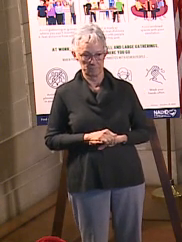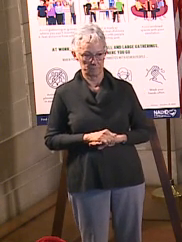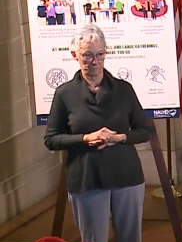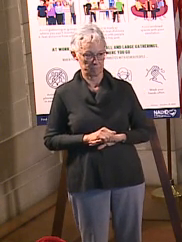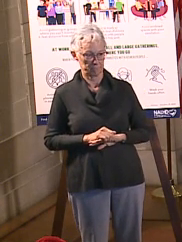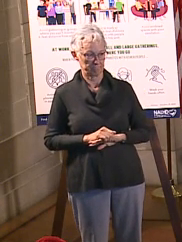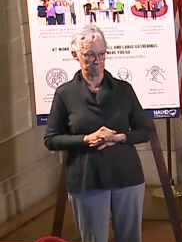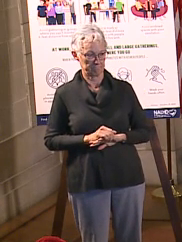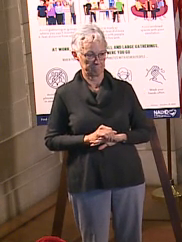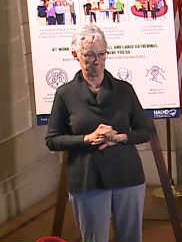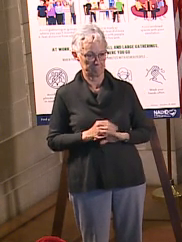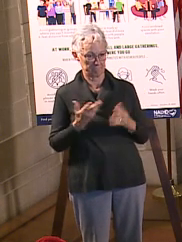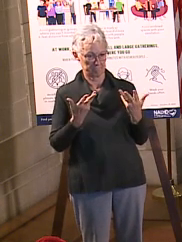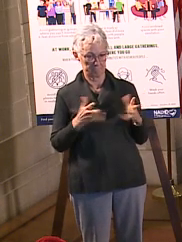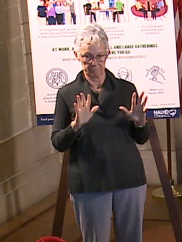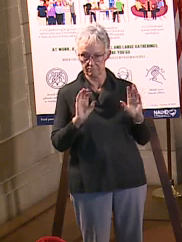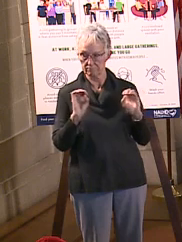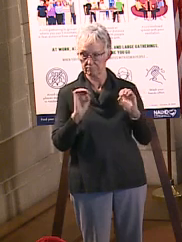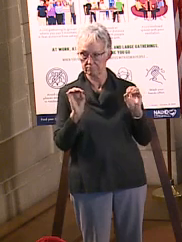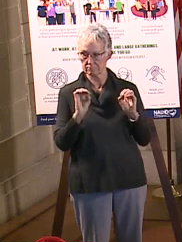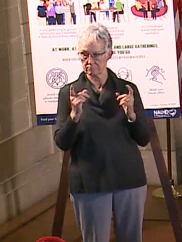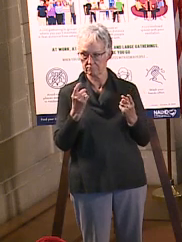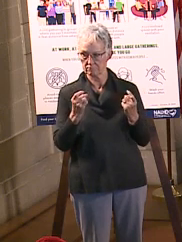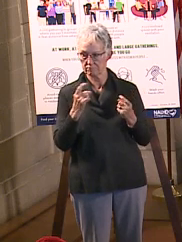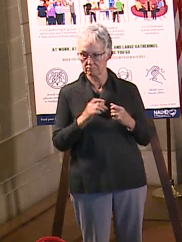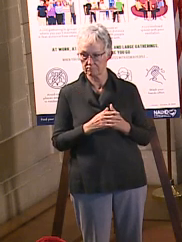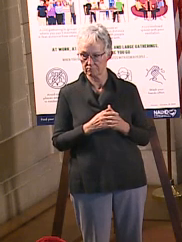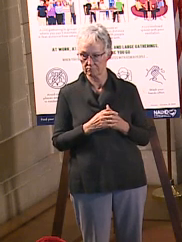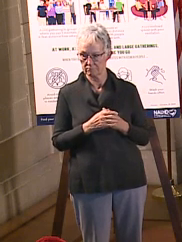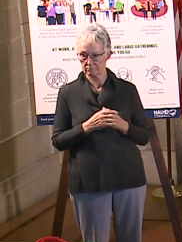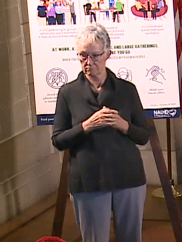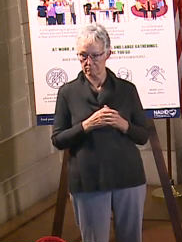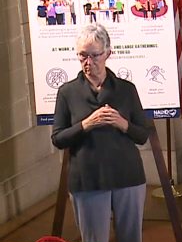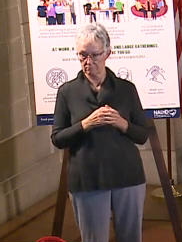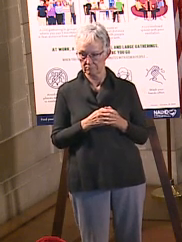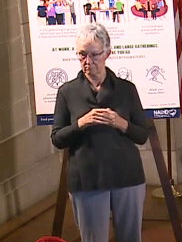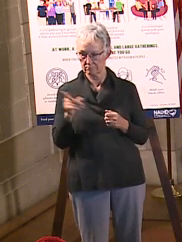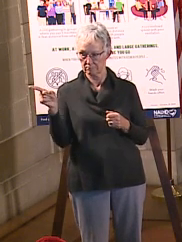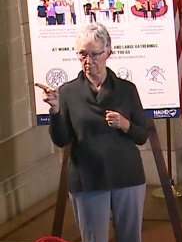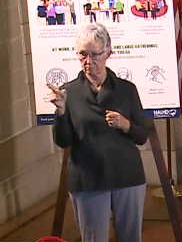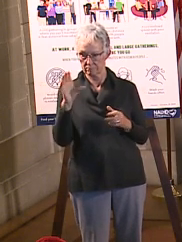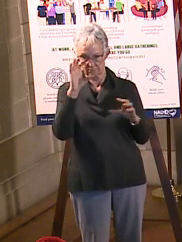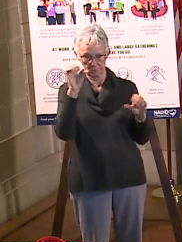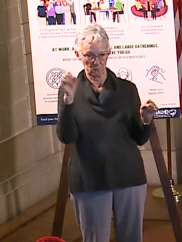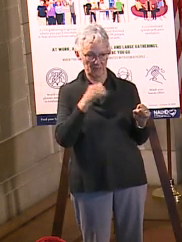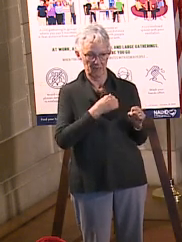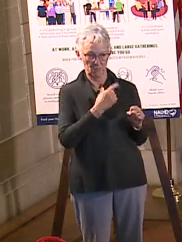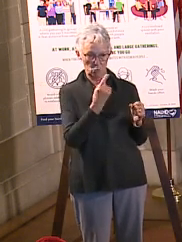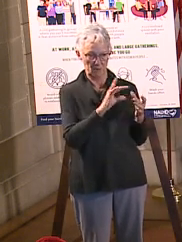Other questions? President Carter had a comment. President Carter?